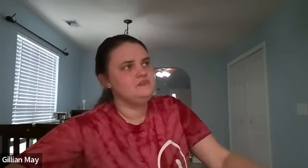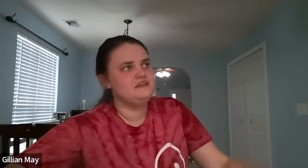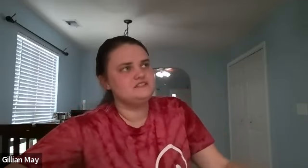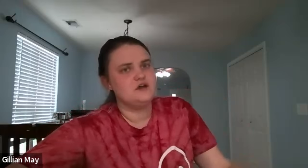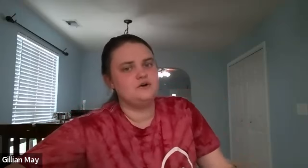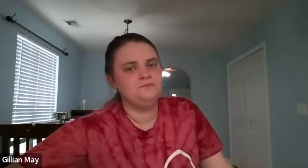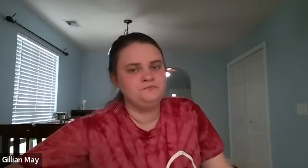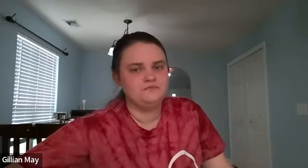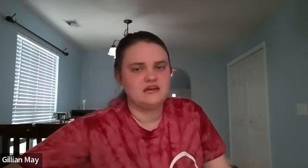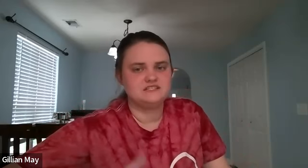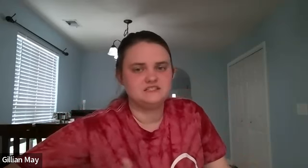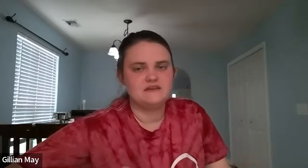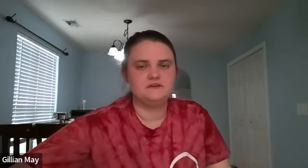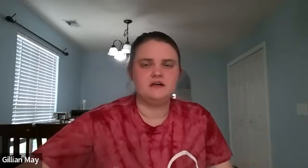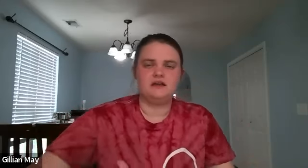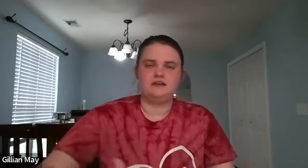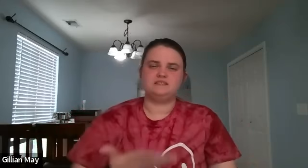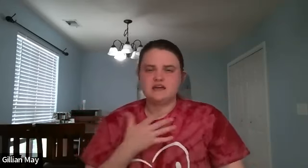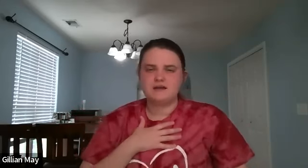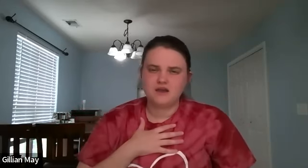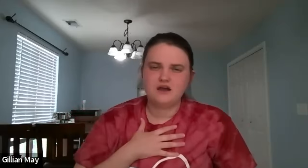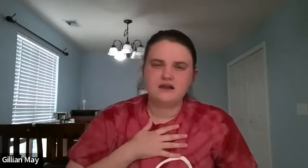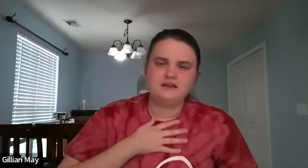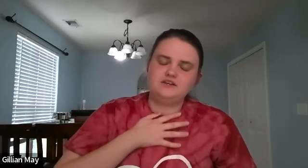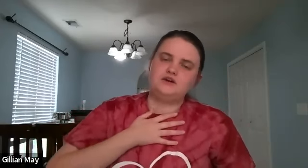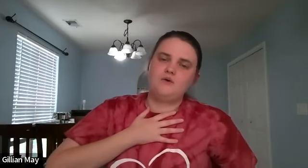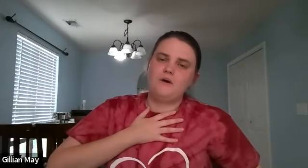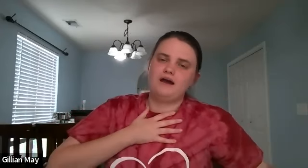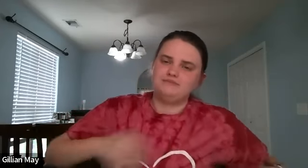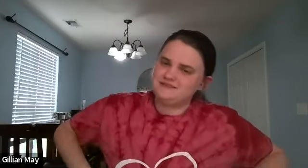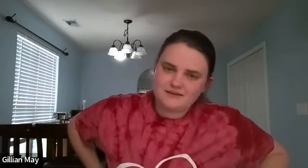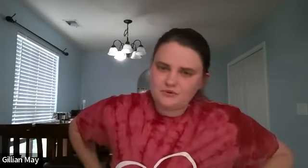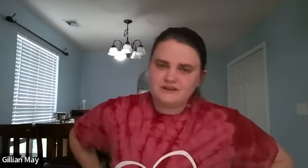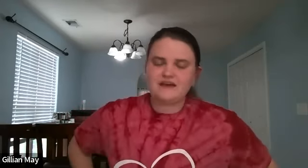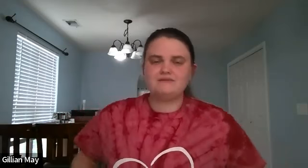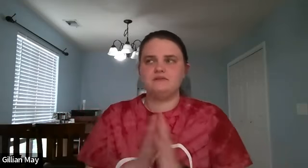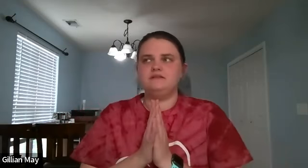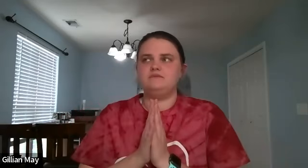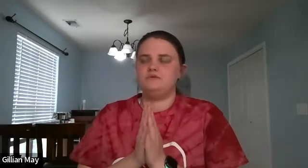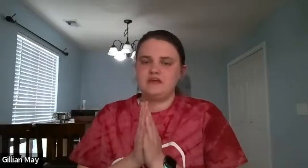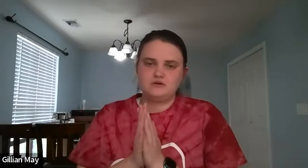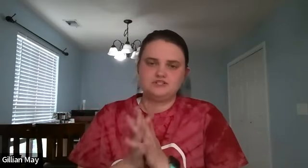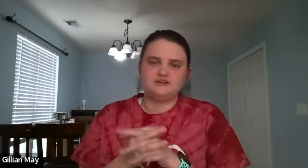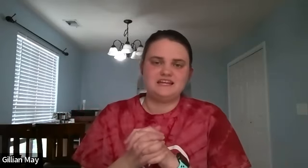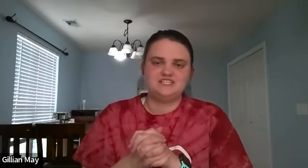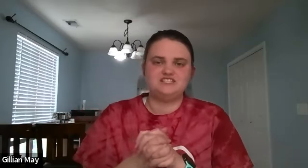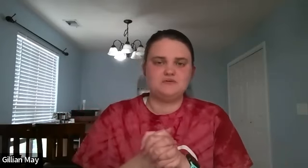And so that's just, I feel like since I'm not, I was not born with that culture, I just don't think